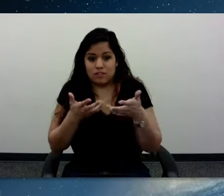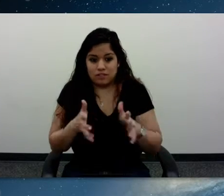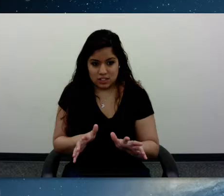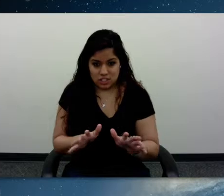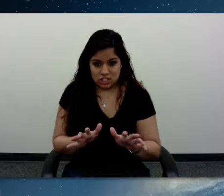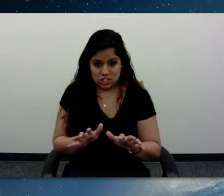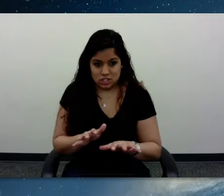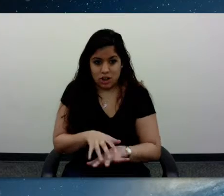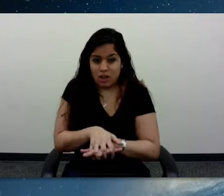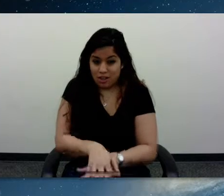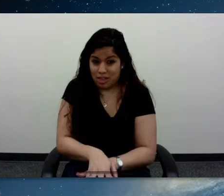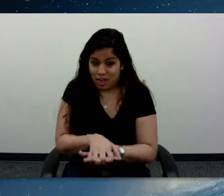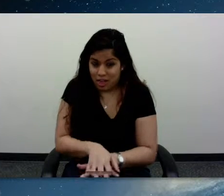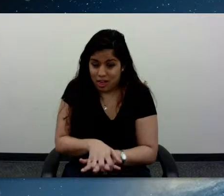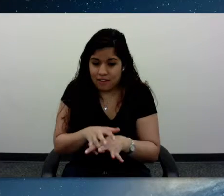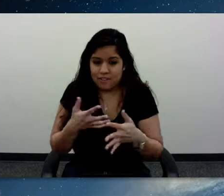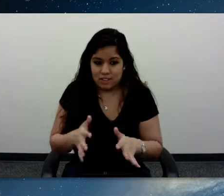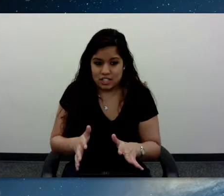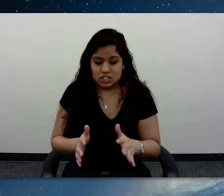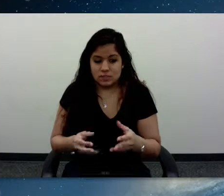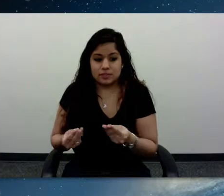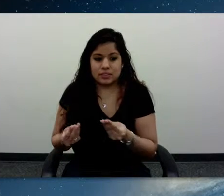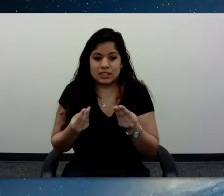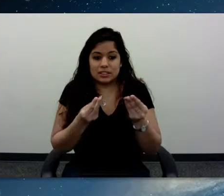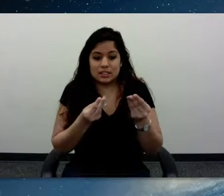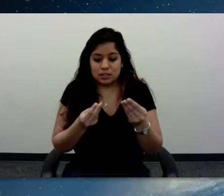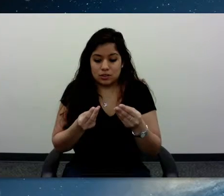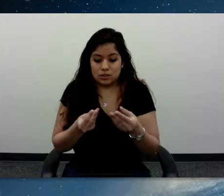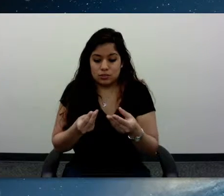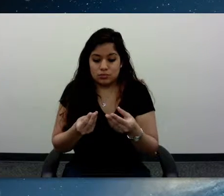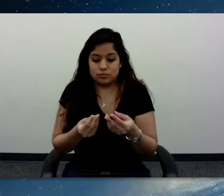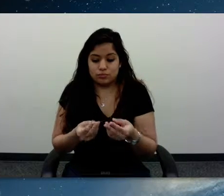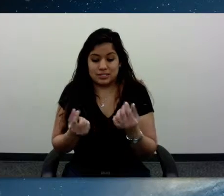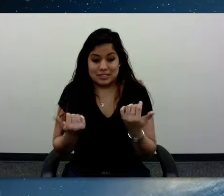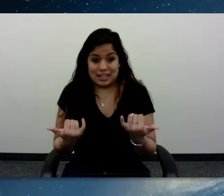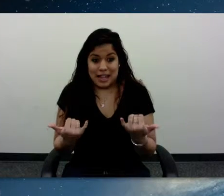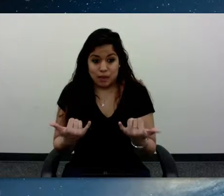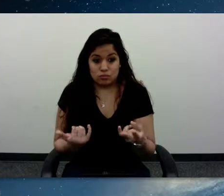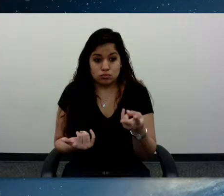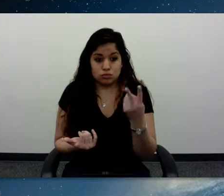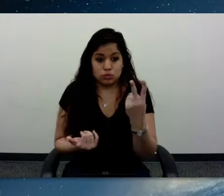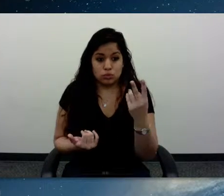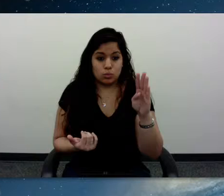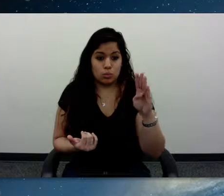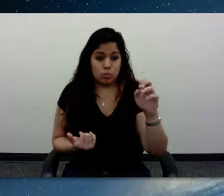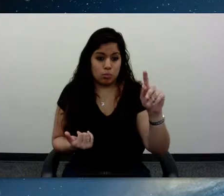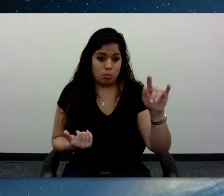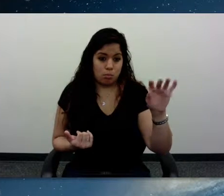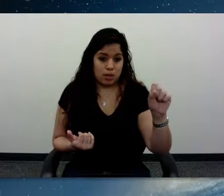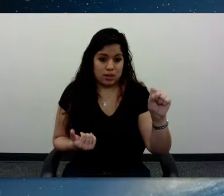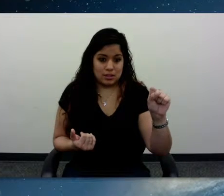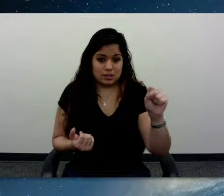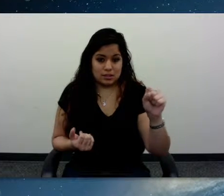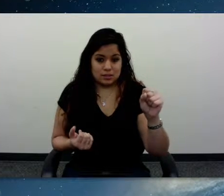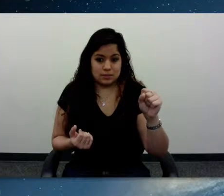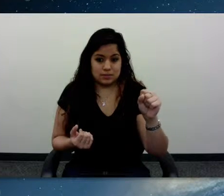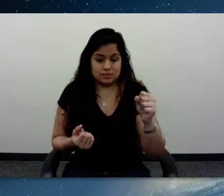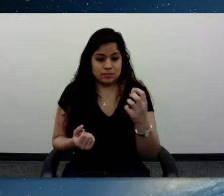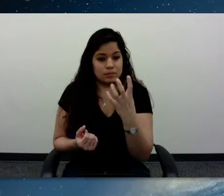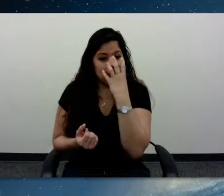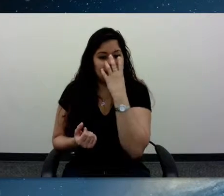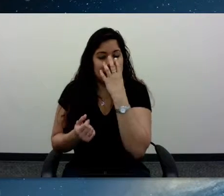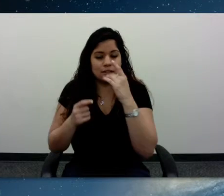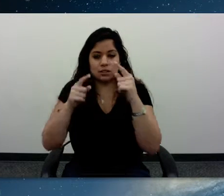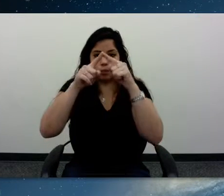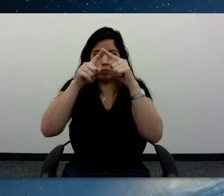30. Then I need to give them 2 breaths. Get your pocket mask. Remember, it has a teardrop shape. Sometimes they'll be so